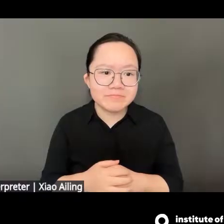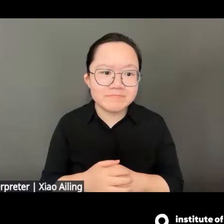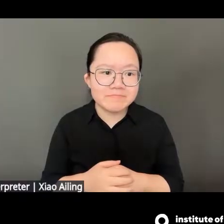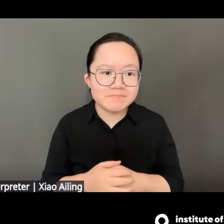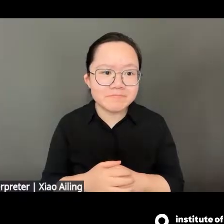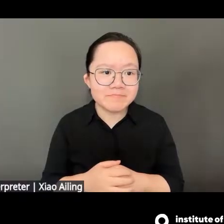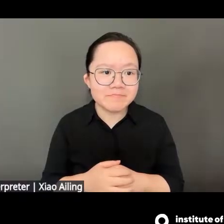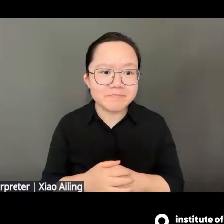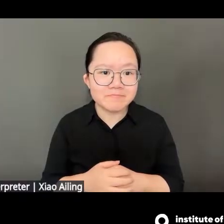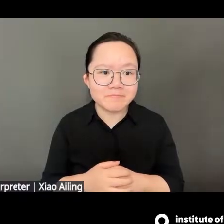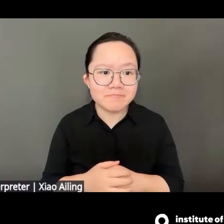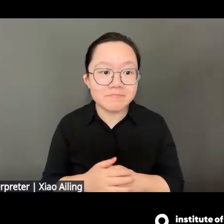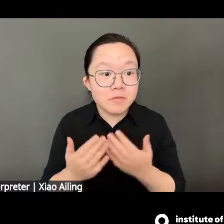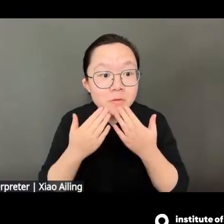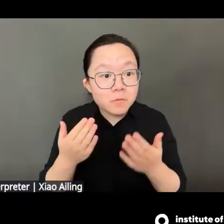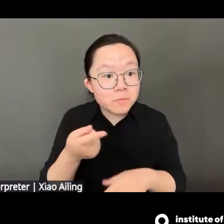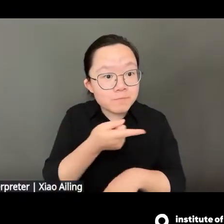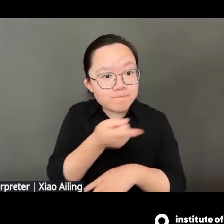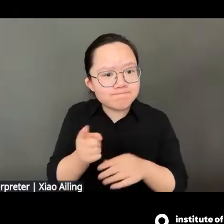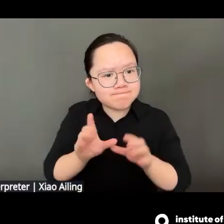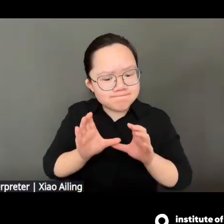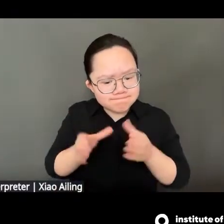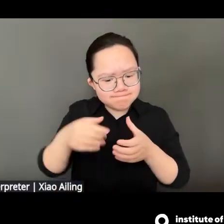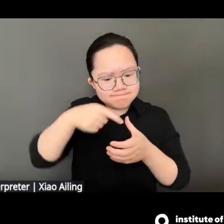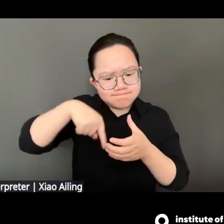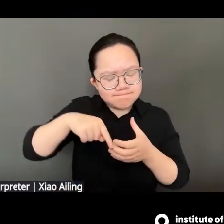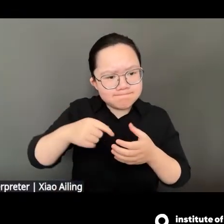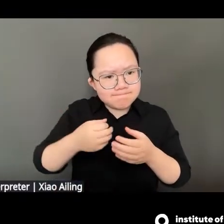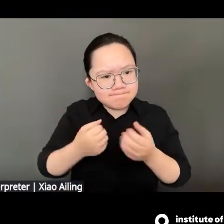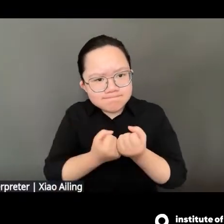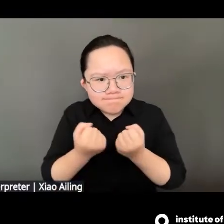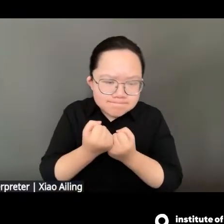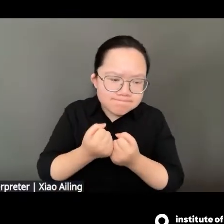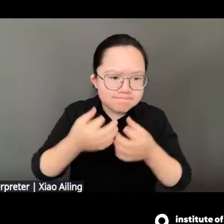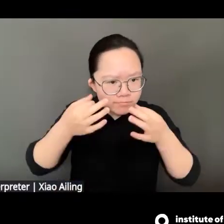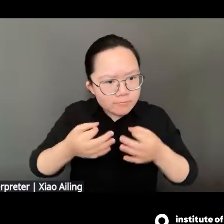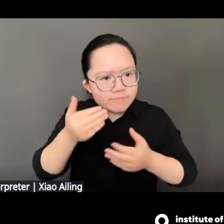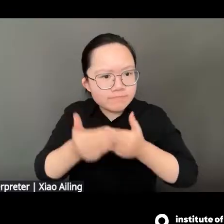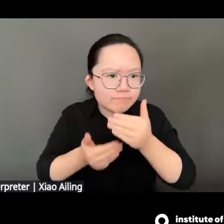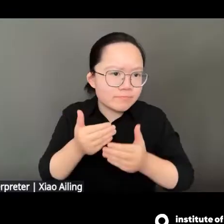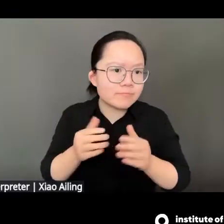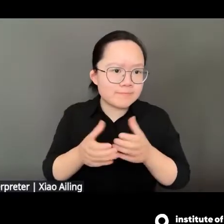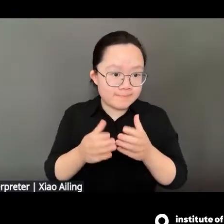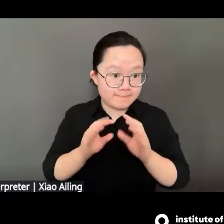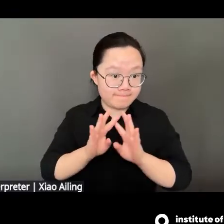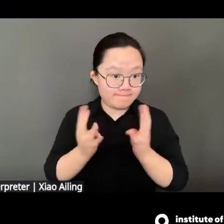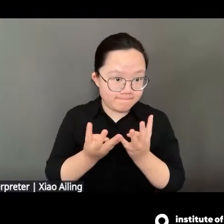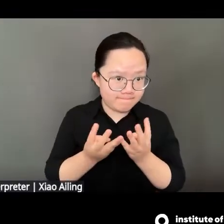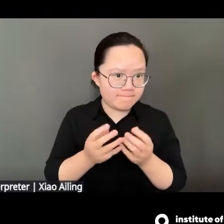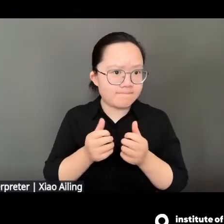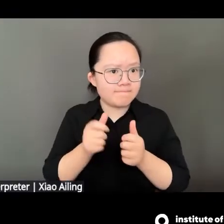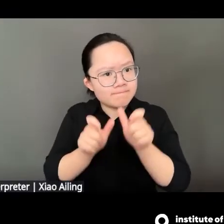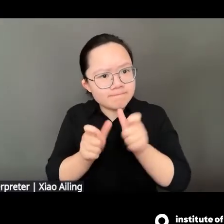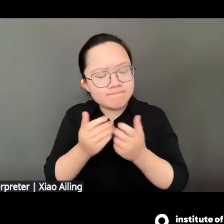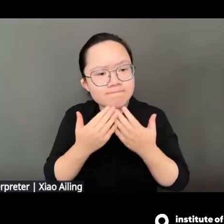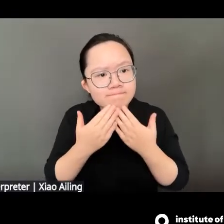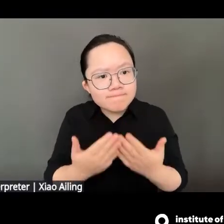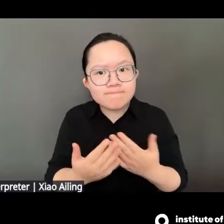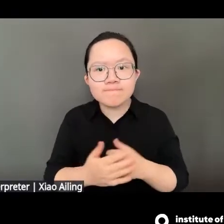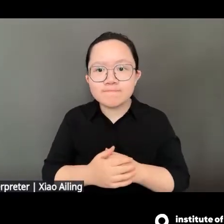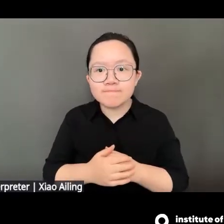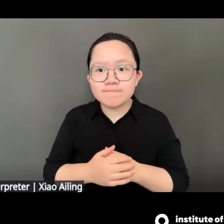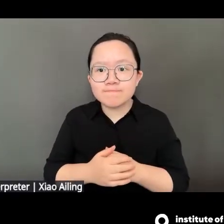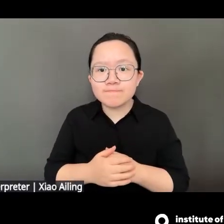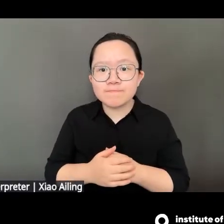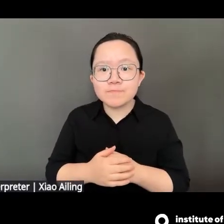led this consortium, and particularly those who have helped to edit this important issue. To Claire Walsh of Sightsavers International,